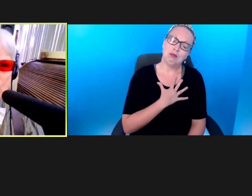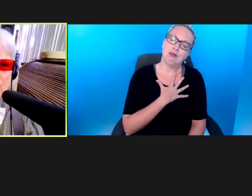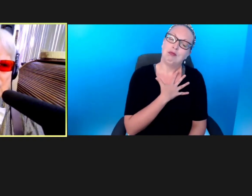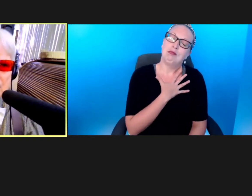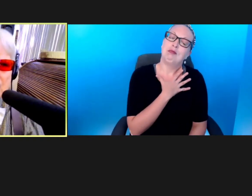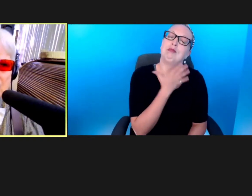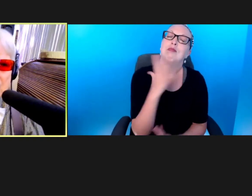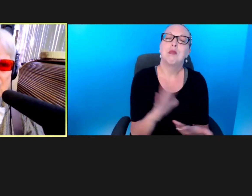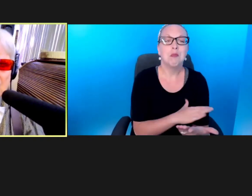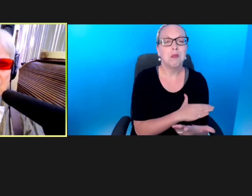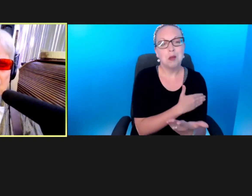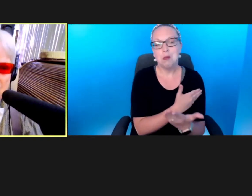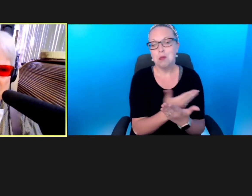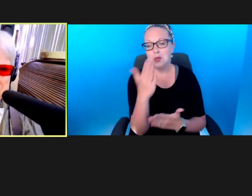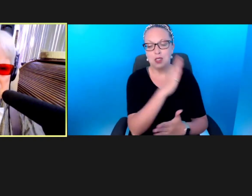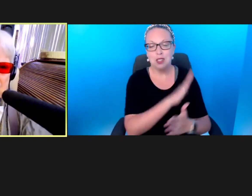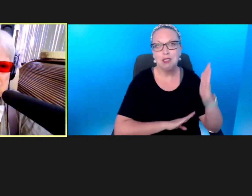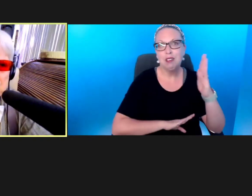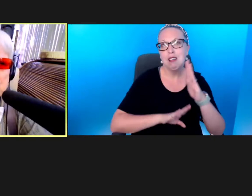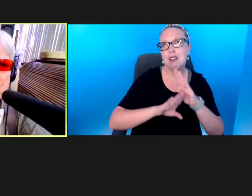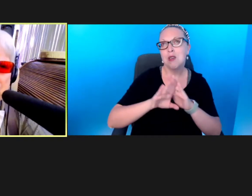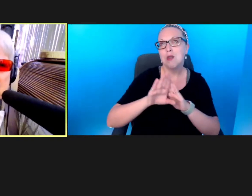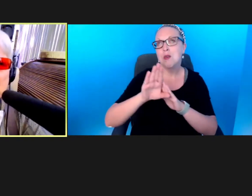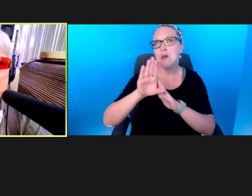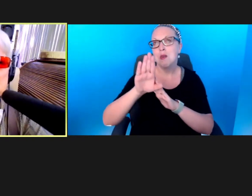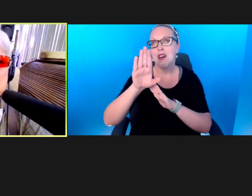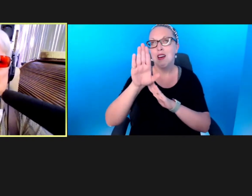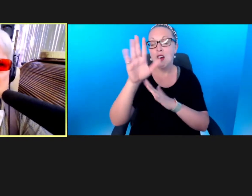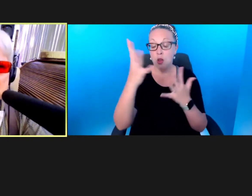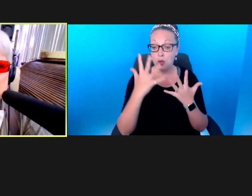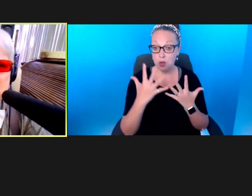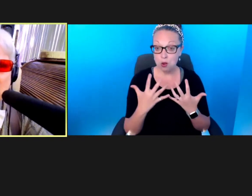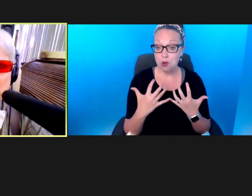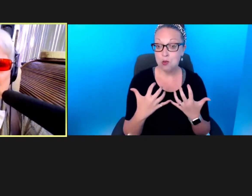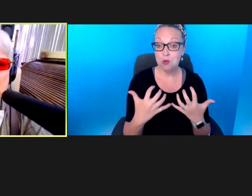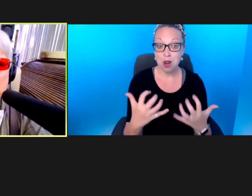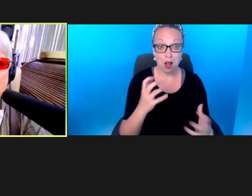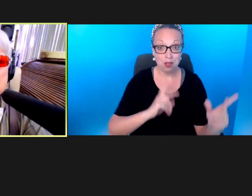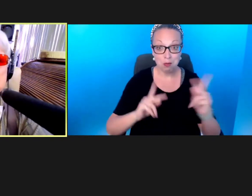and swelled. The crowds then from the theaters